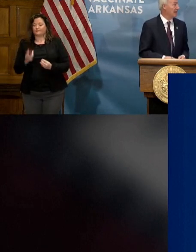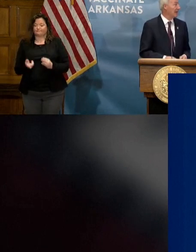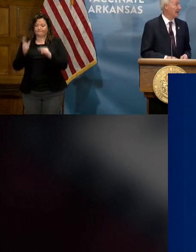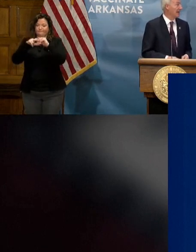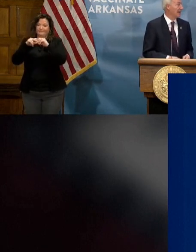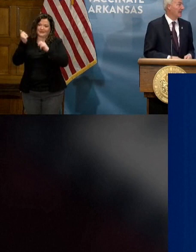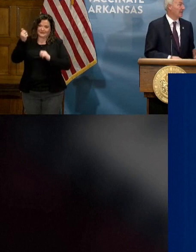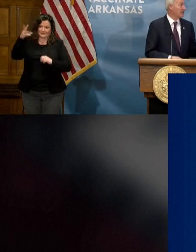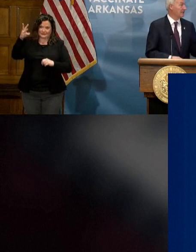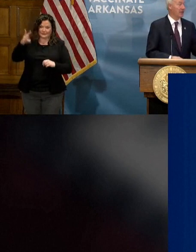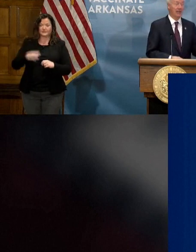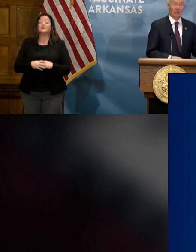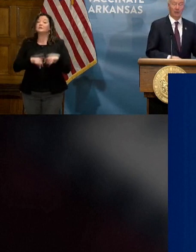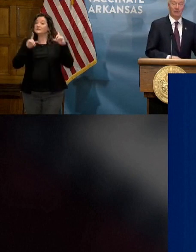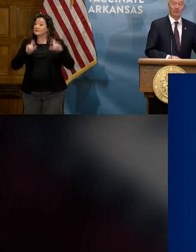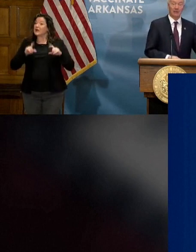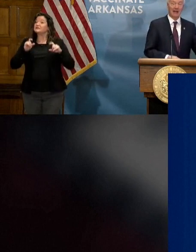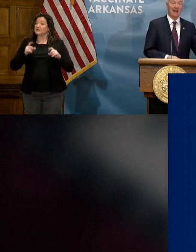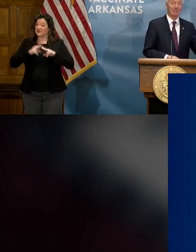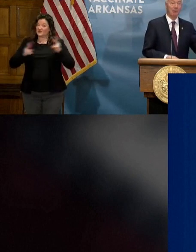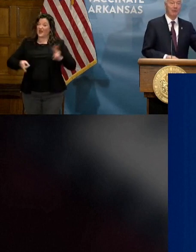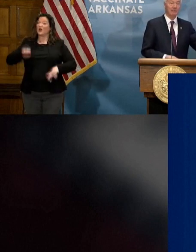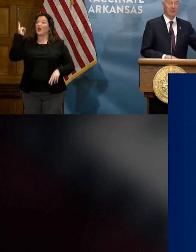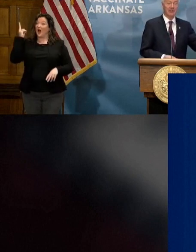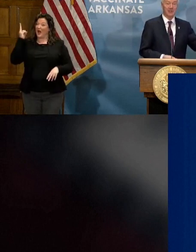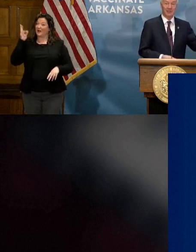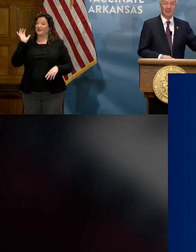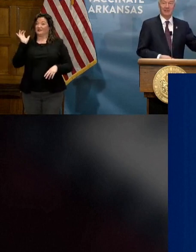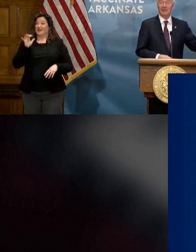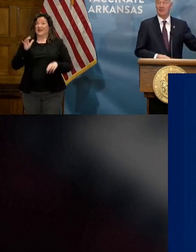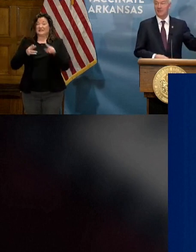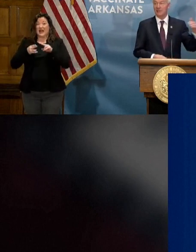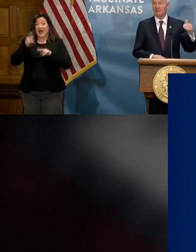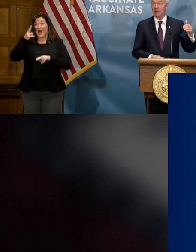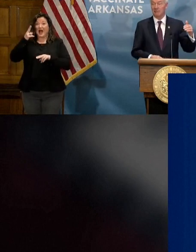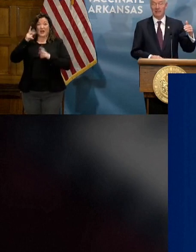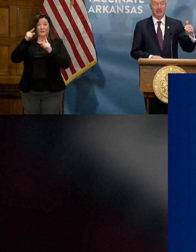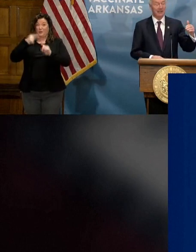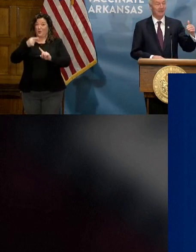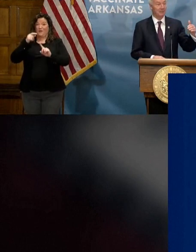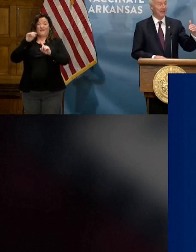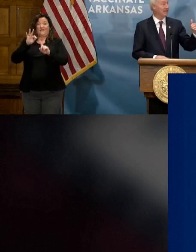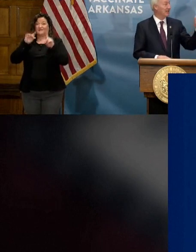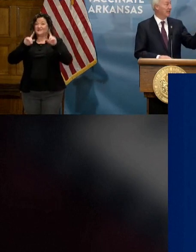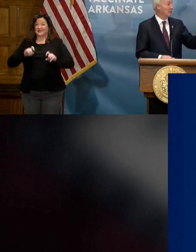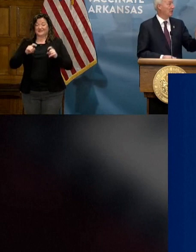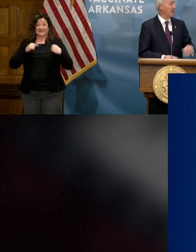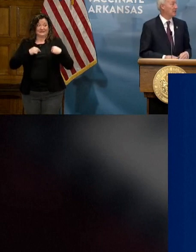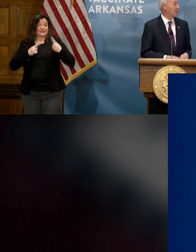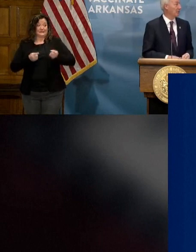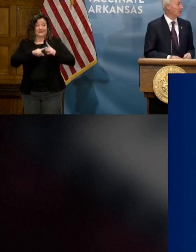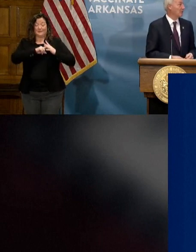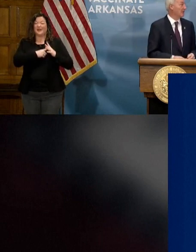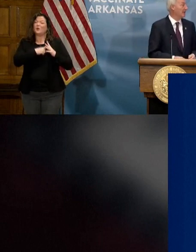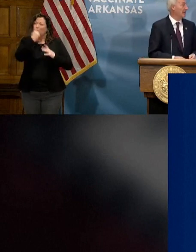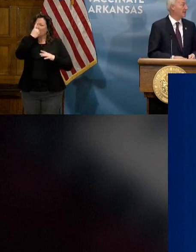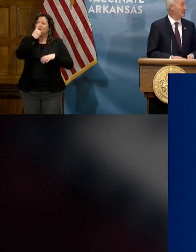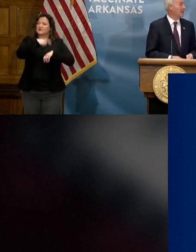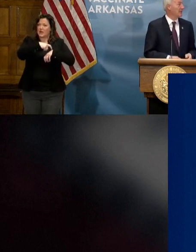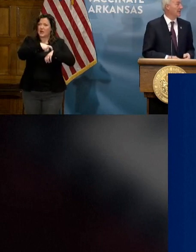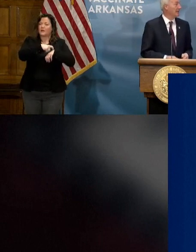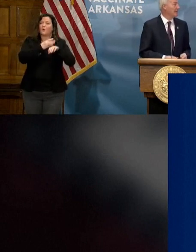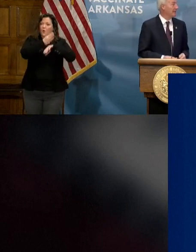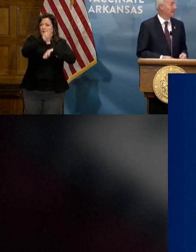is very high. That's very close to the high point of testing since the very beginning of the pandemic. One day was over